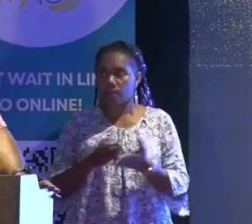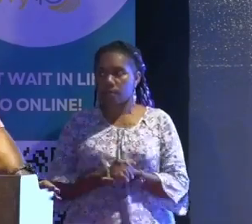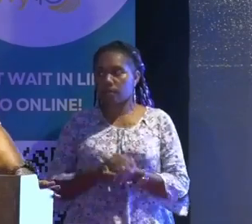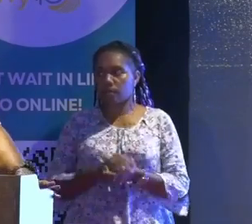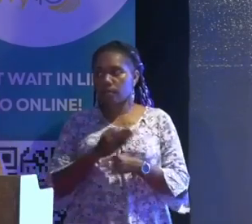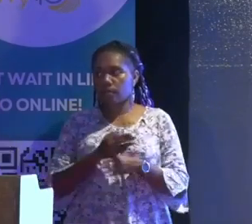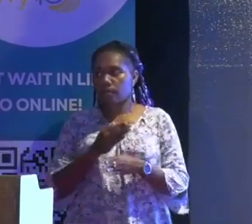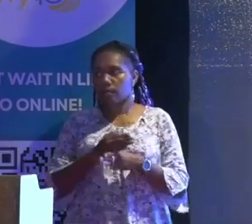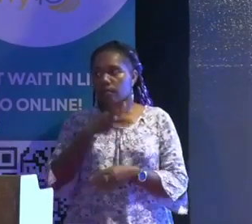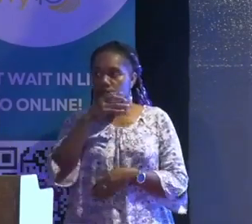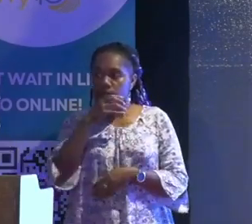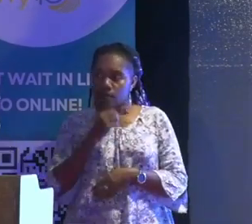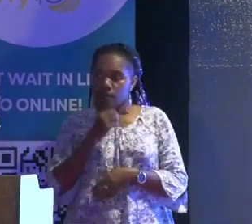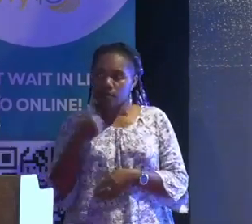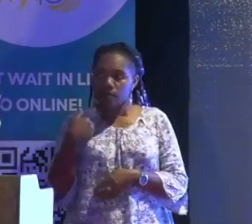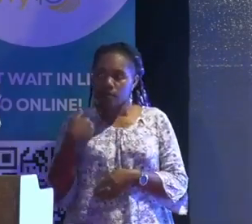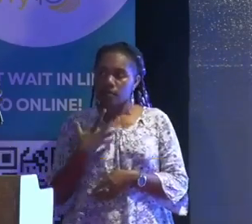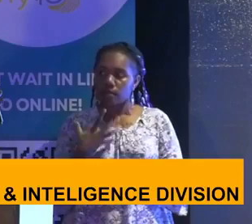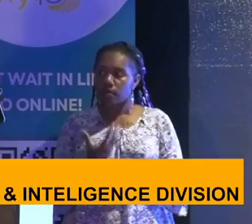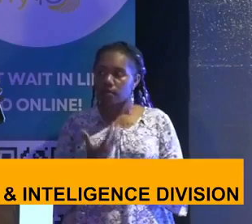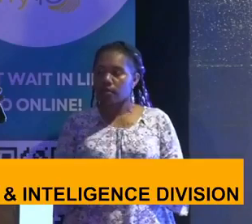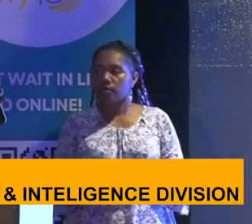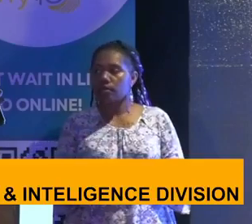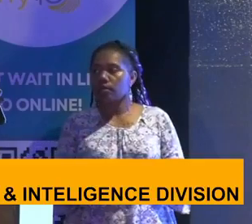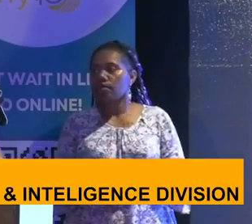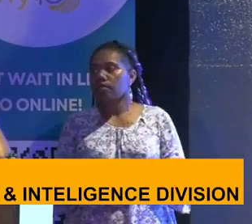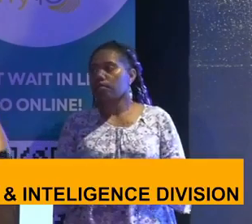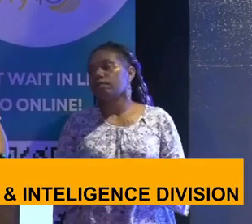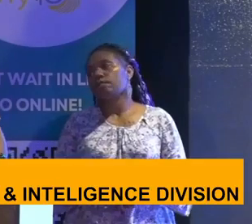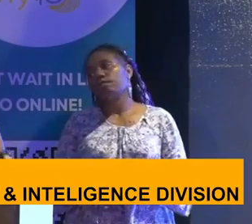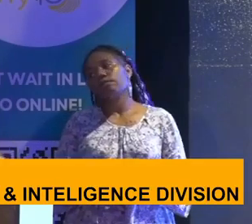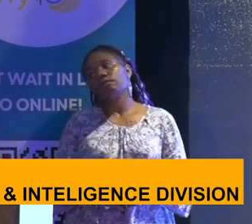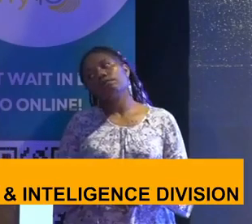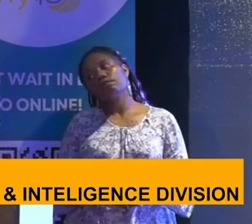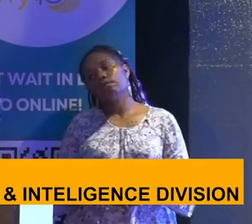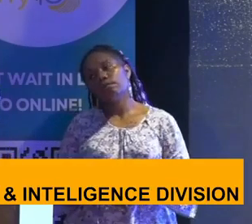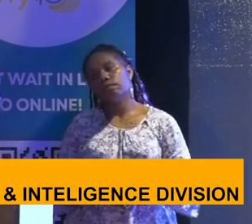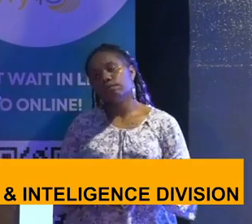was accrued on that total contribution.